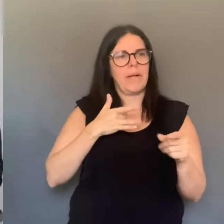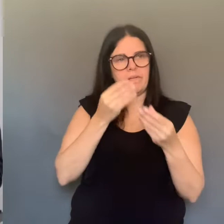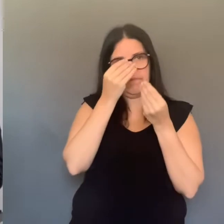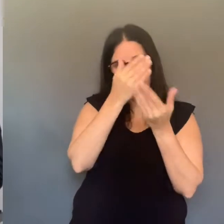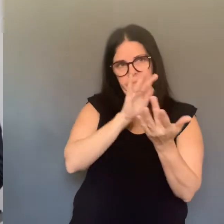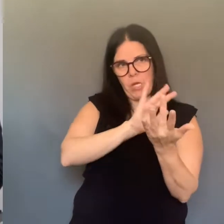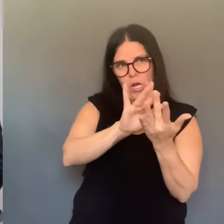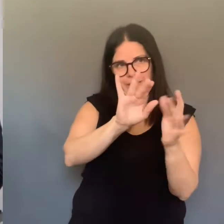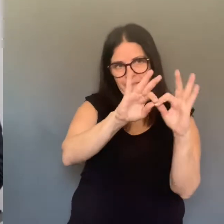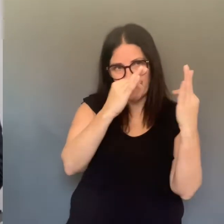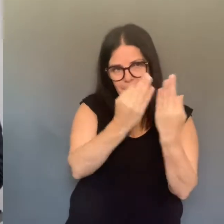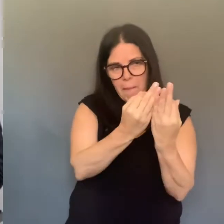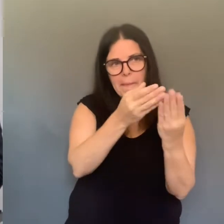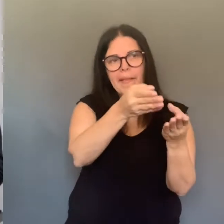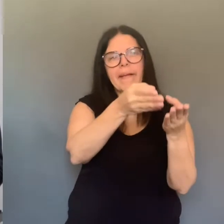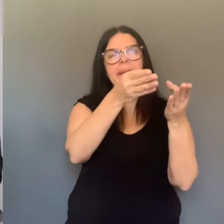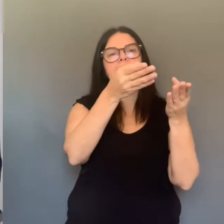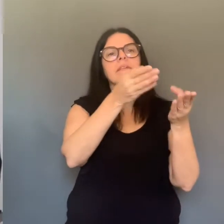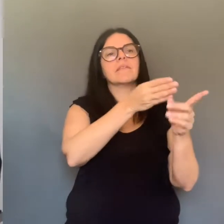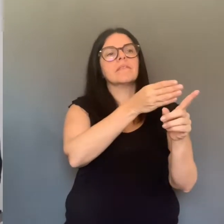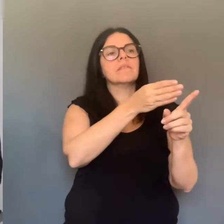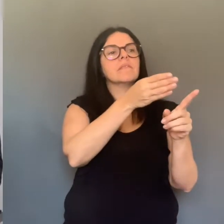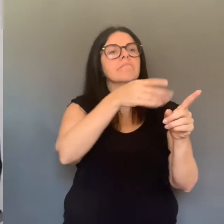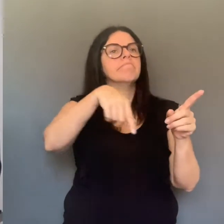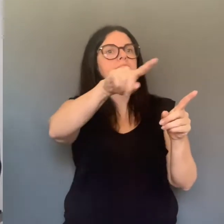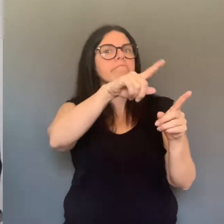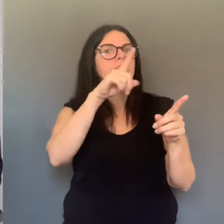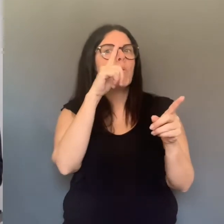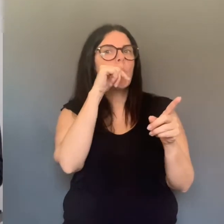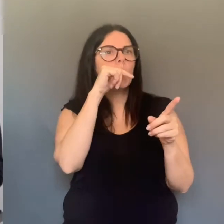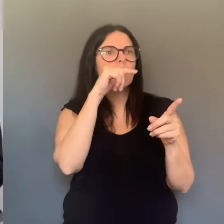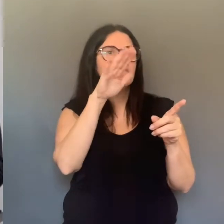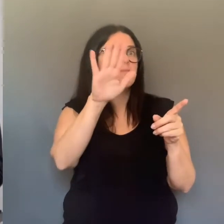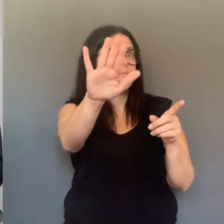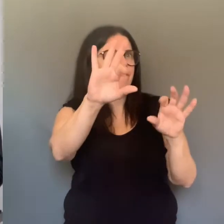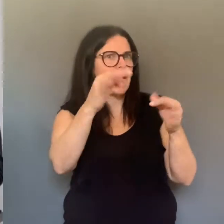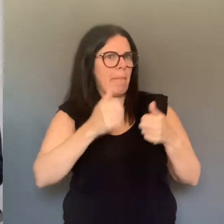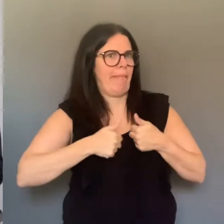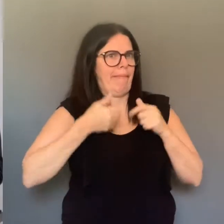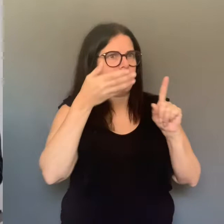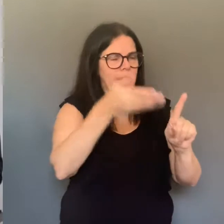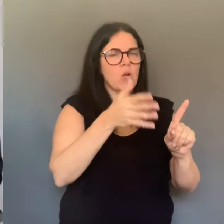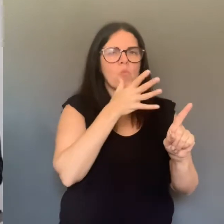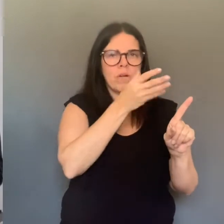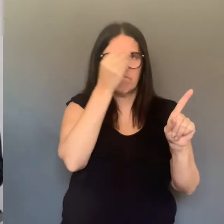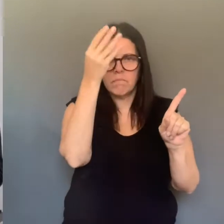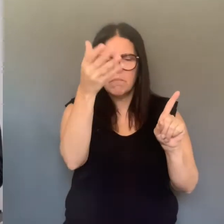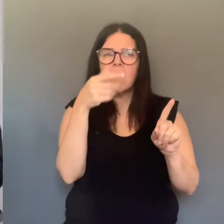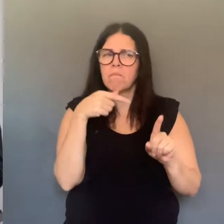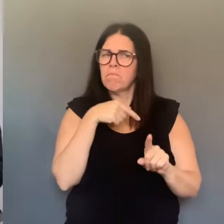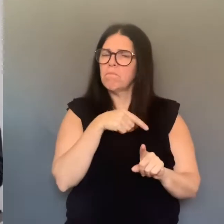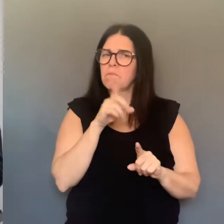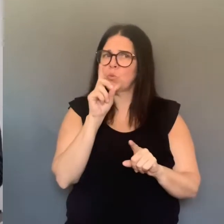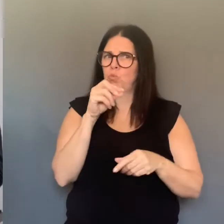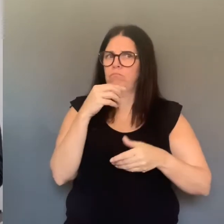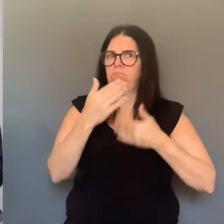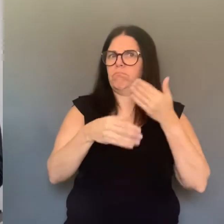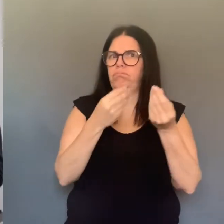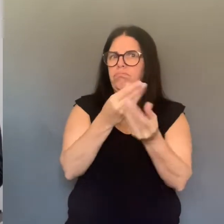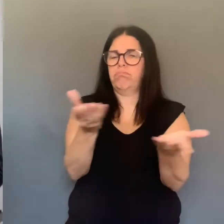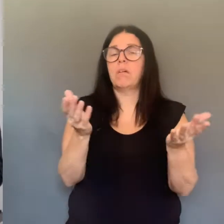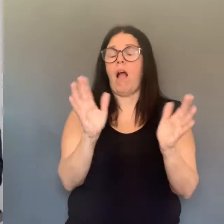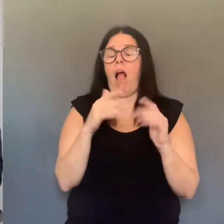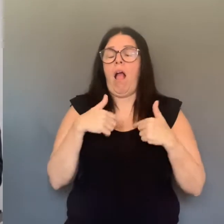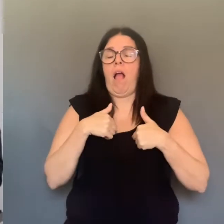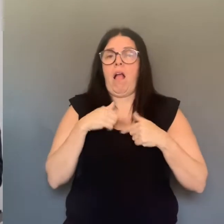people who are who have their loved ones in the facility, and they do it in a timely manner. I cannot comment on it, but I